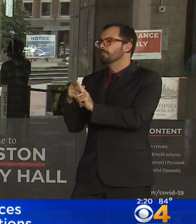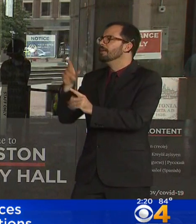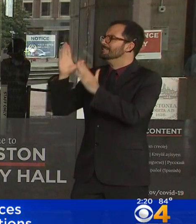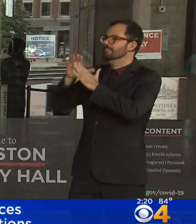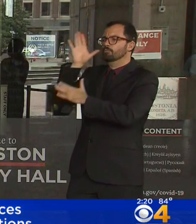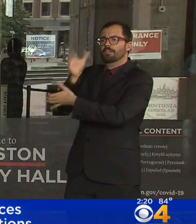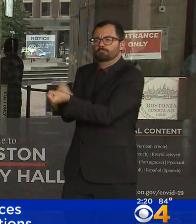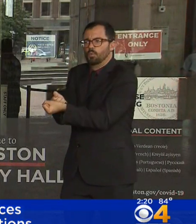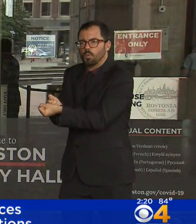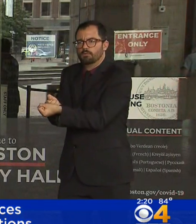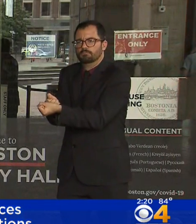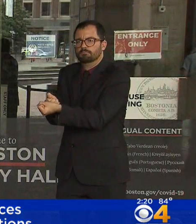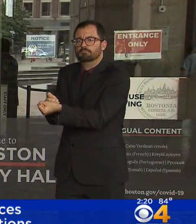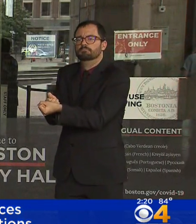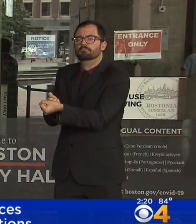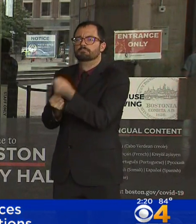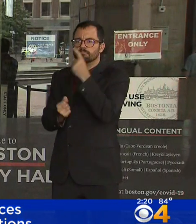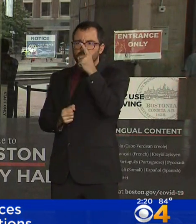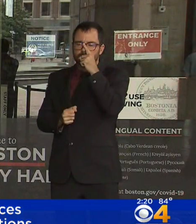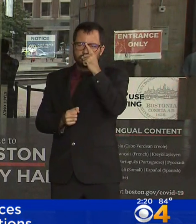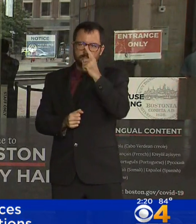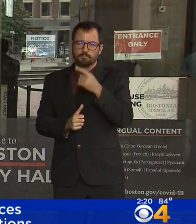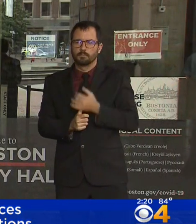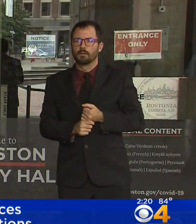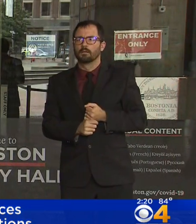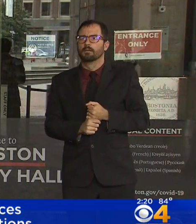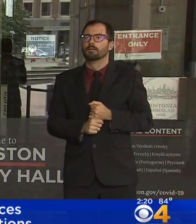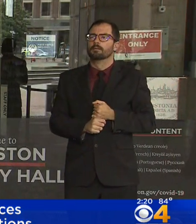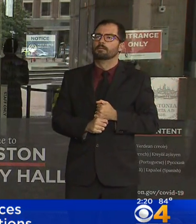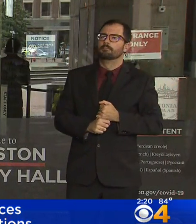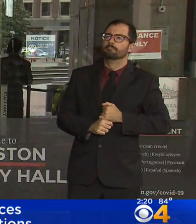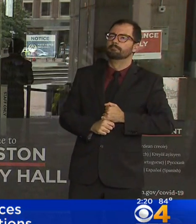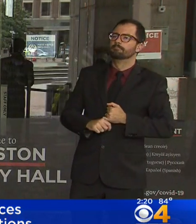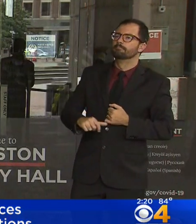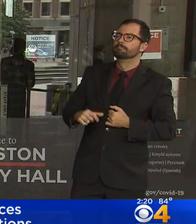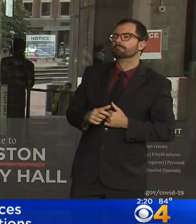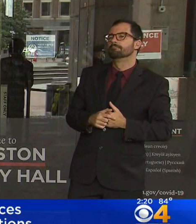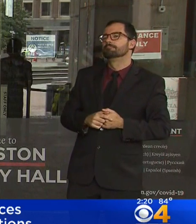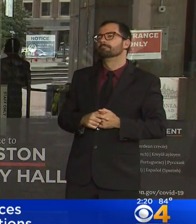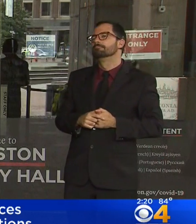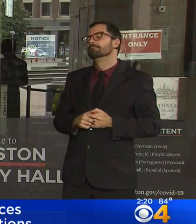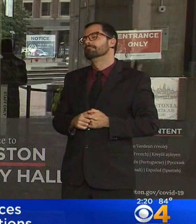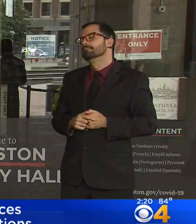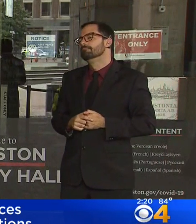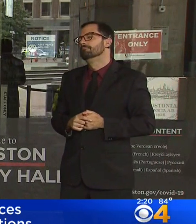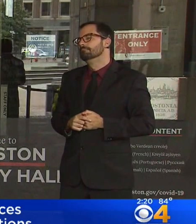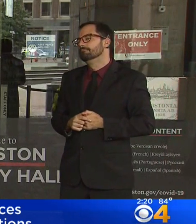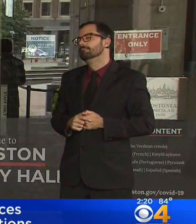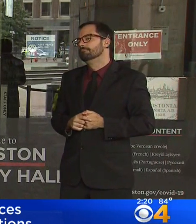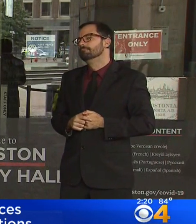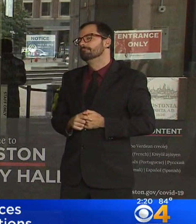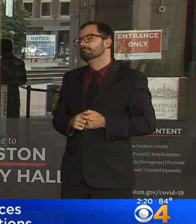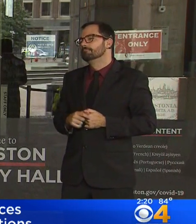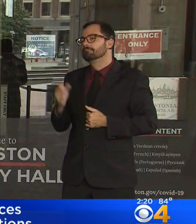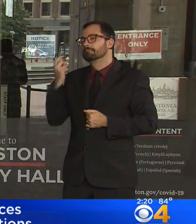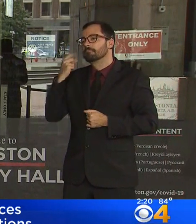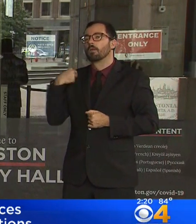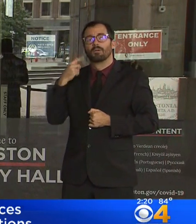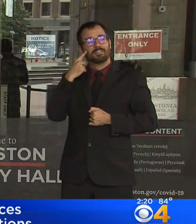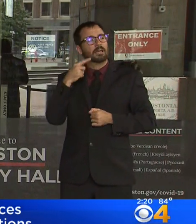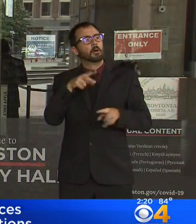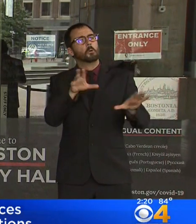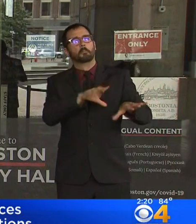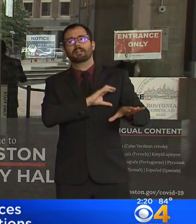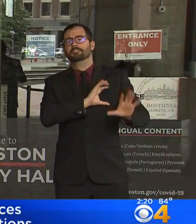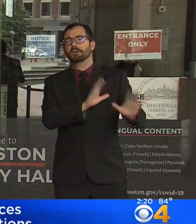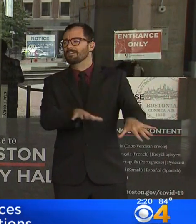public safety, I'm not going to put people in Boston at public safety risk. I mean, if we need to fund police officers to keep us safe, we're going to do that. I think the defunding the